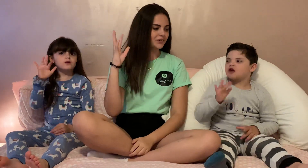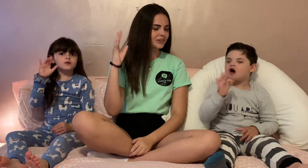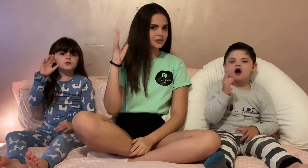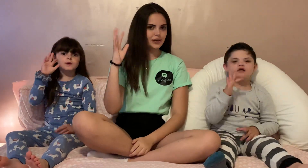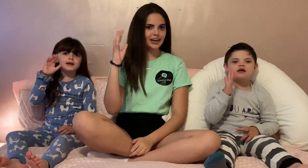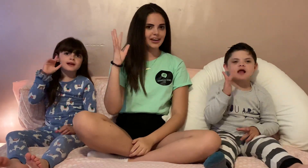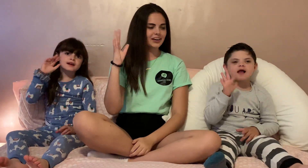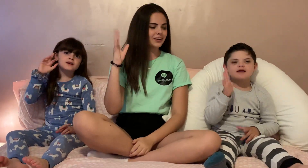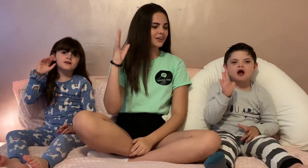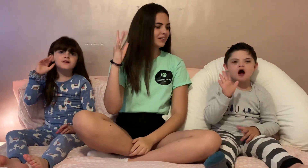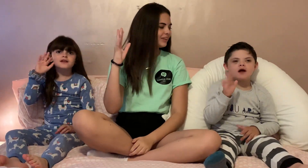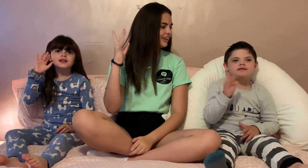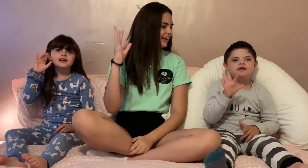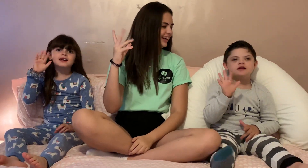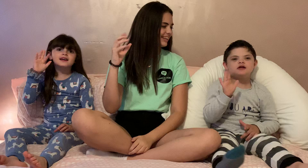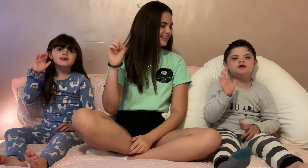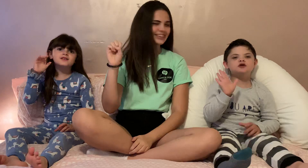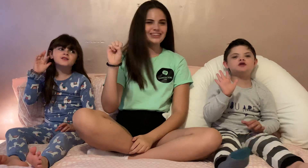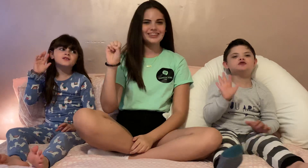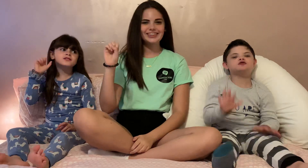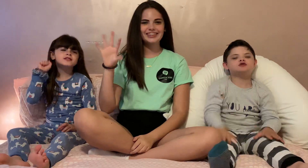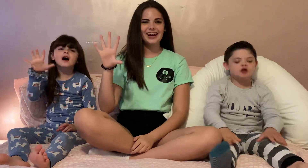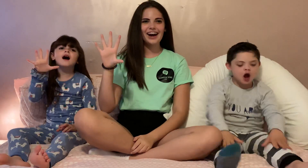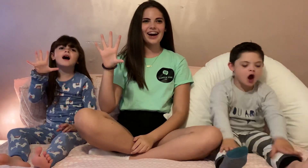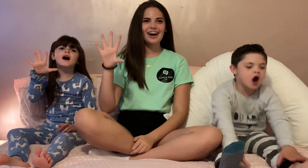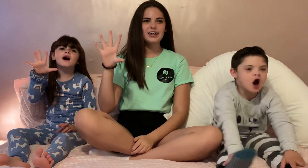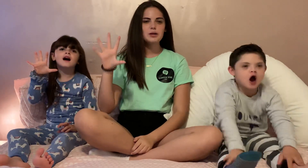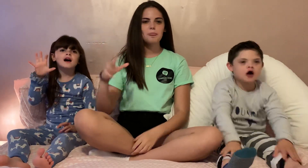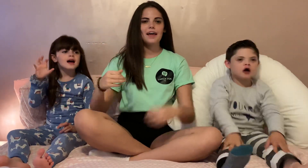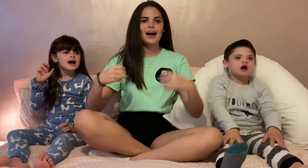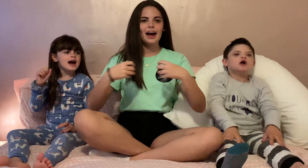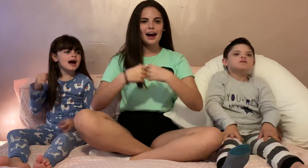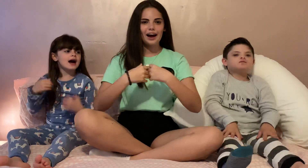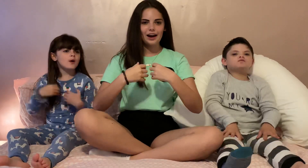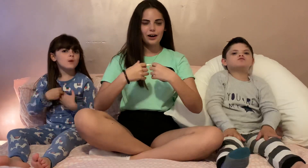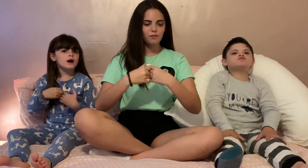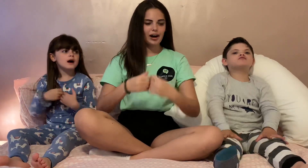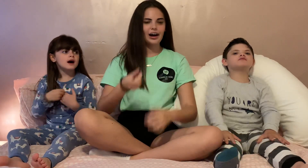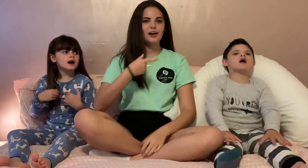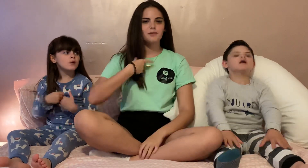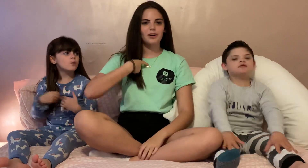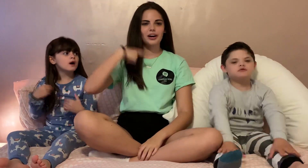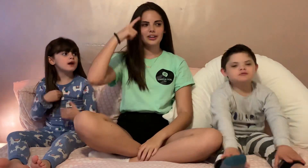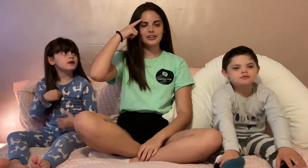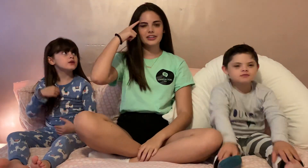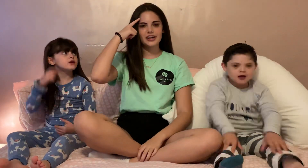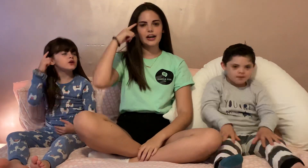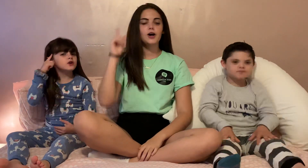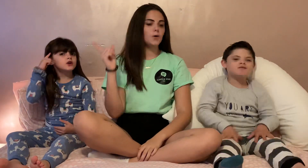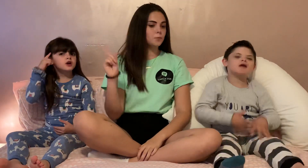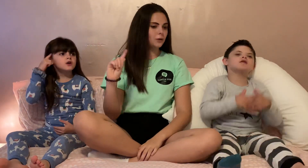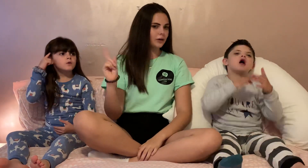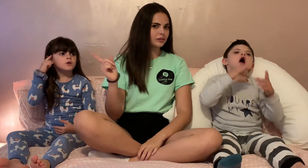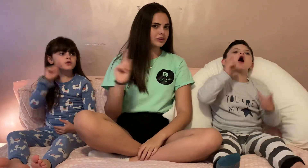Twinkle, twinkle, little star, how I wonder what